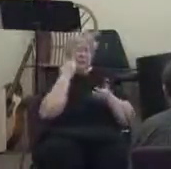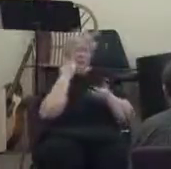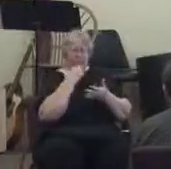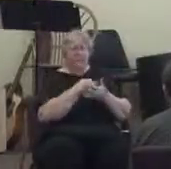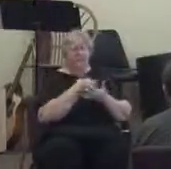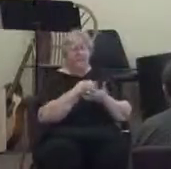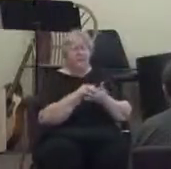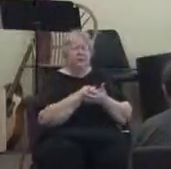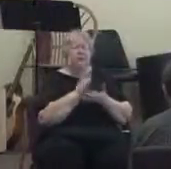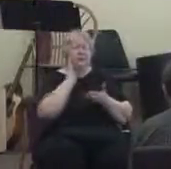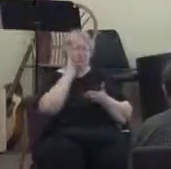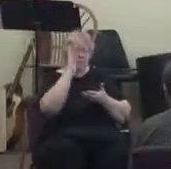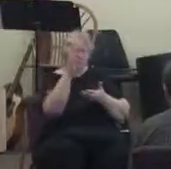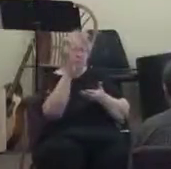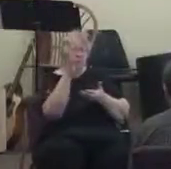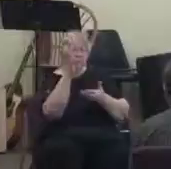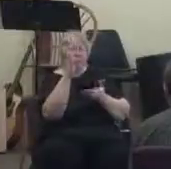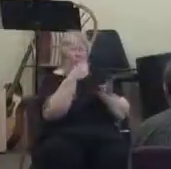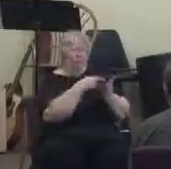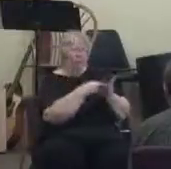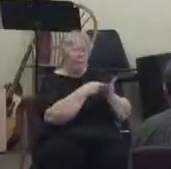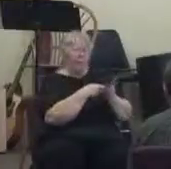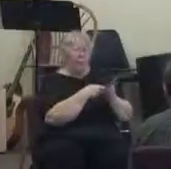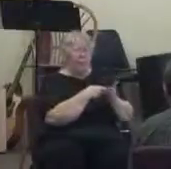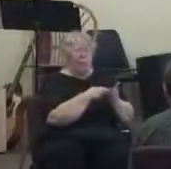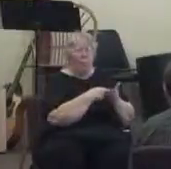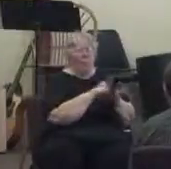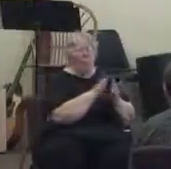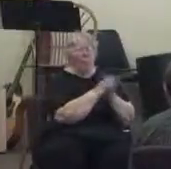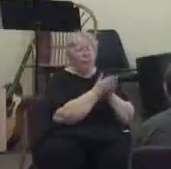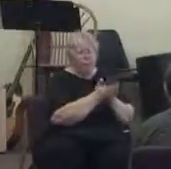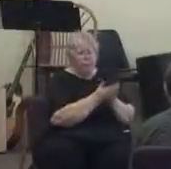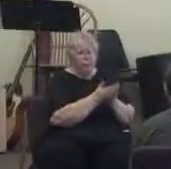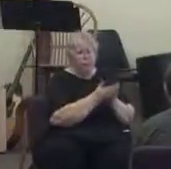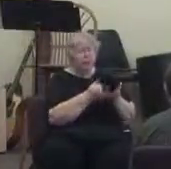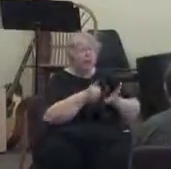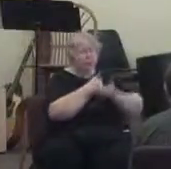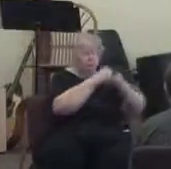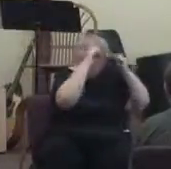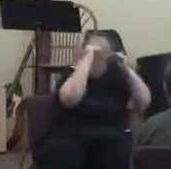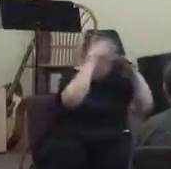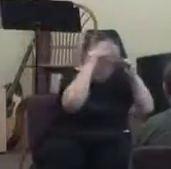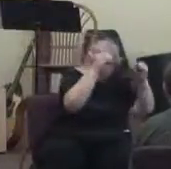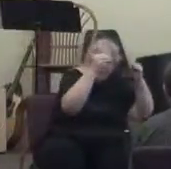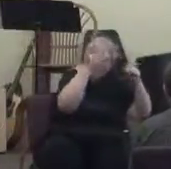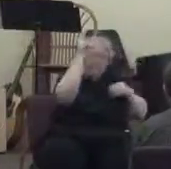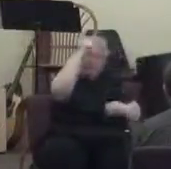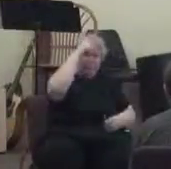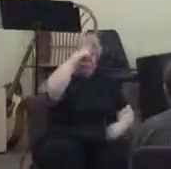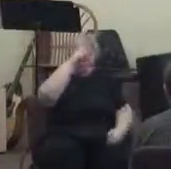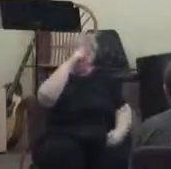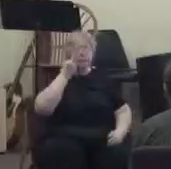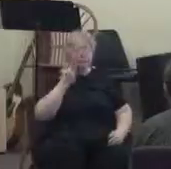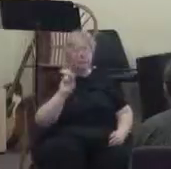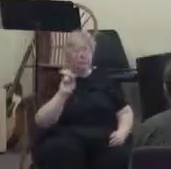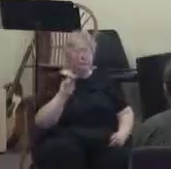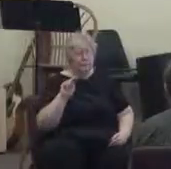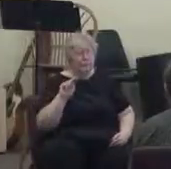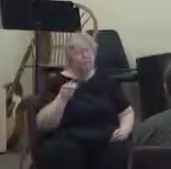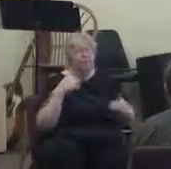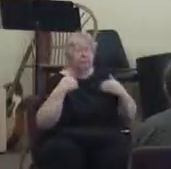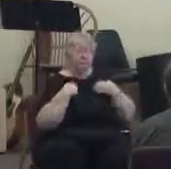finances that are going to furnish the training and the knowledge and wisdom that Ken has to offer. So we give you ahead of time